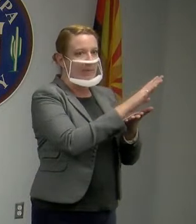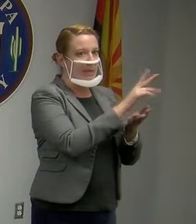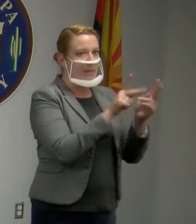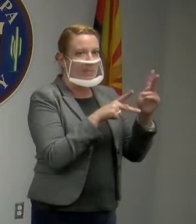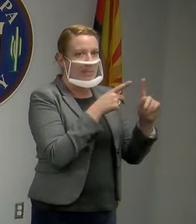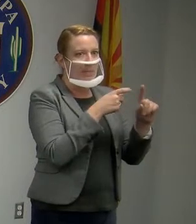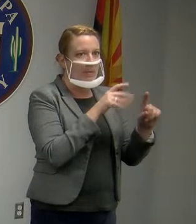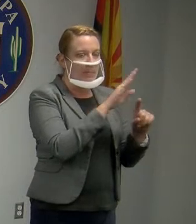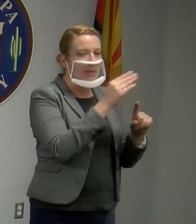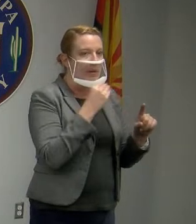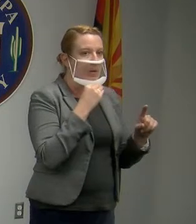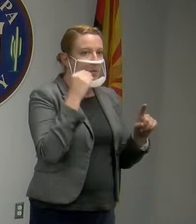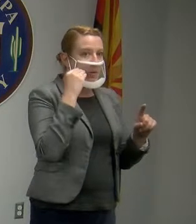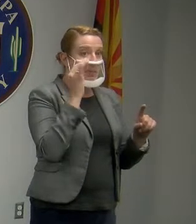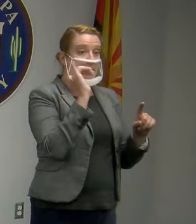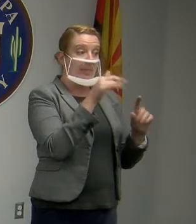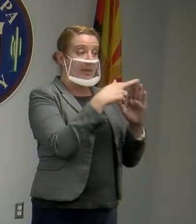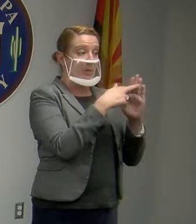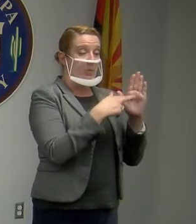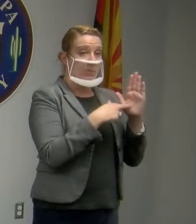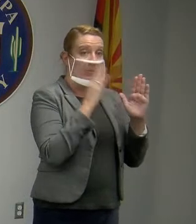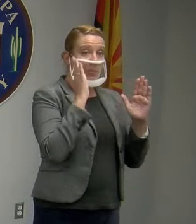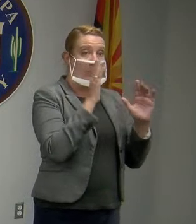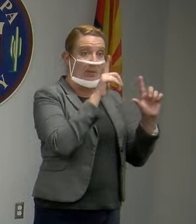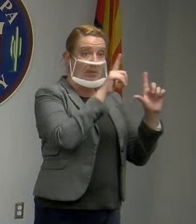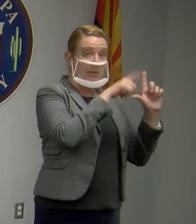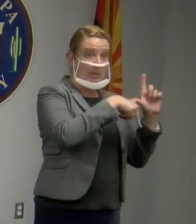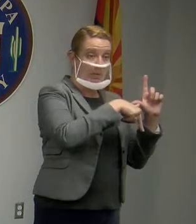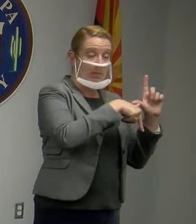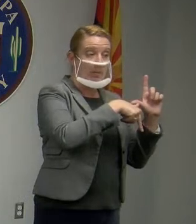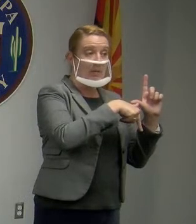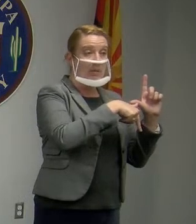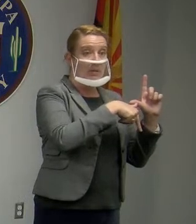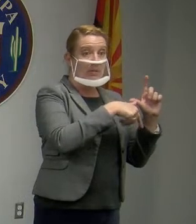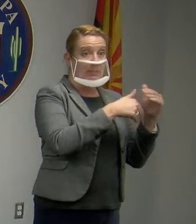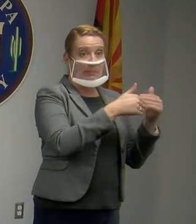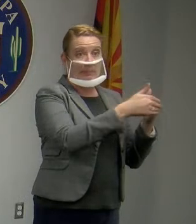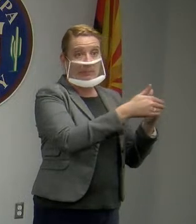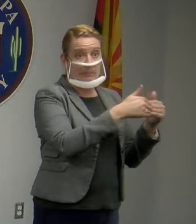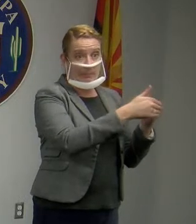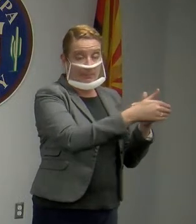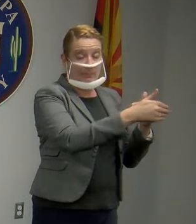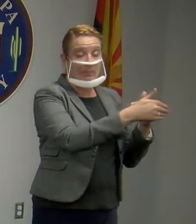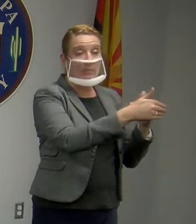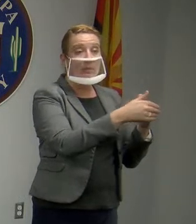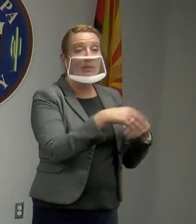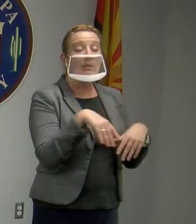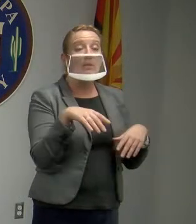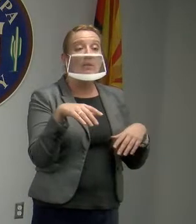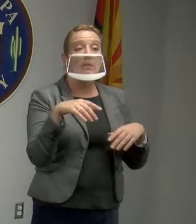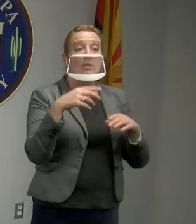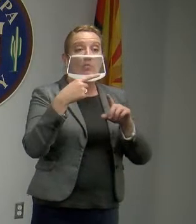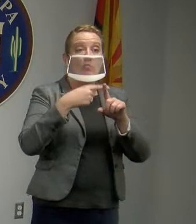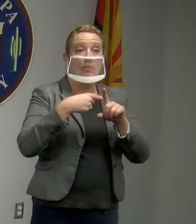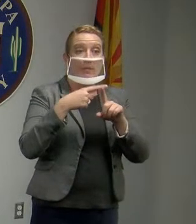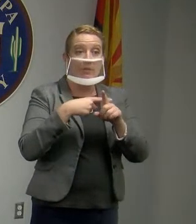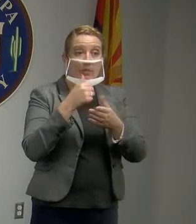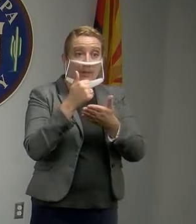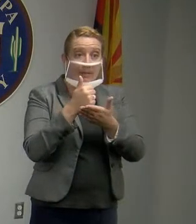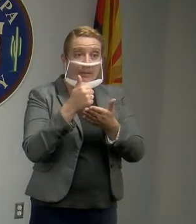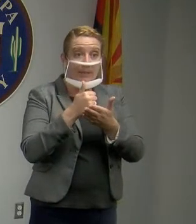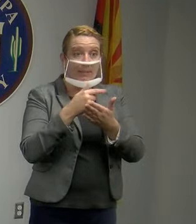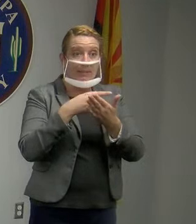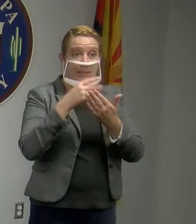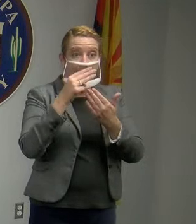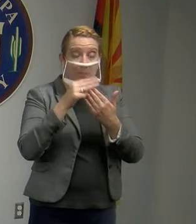set to expire then, would this have any impact on the rental assistance program? Would the program be able to wait in some other entity, some